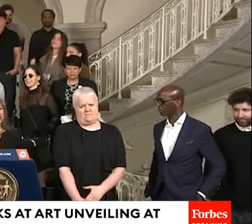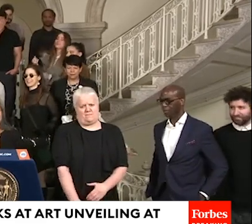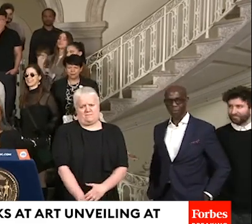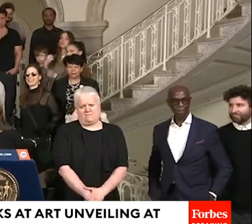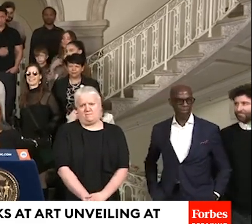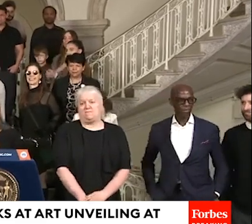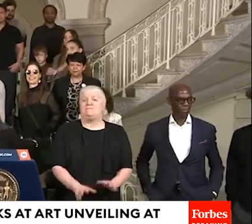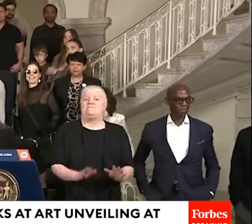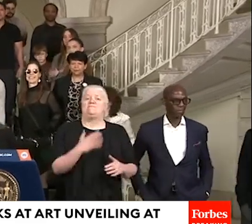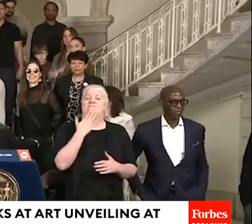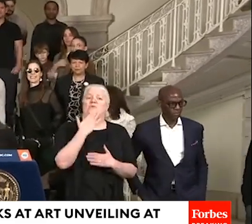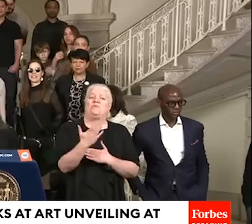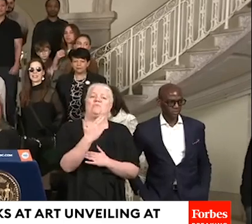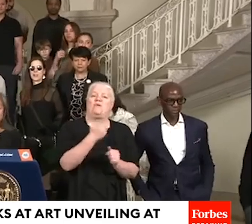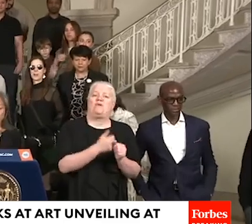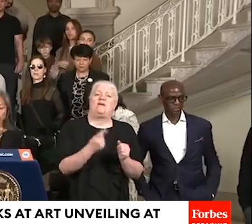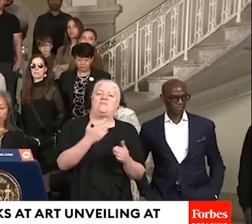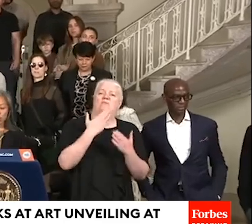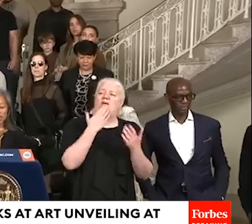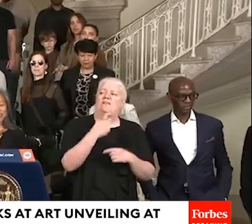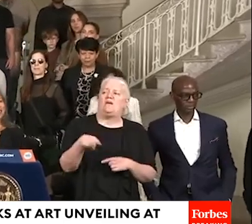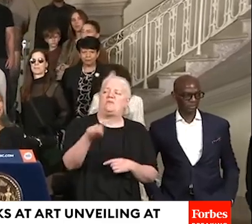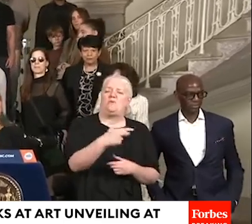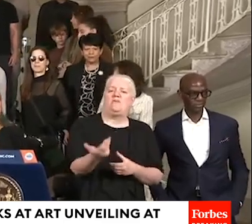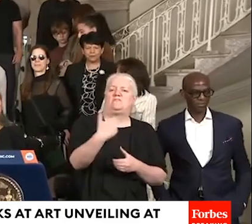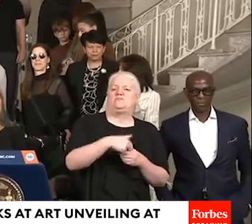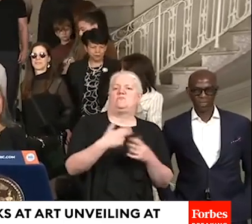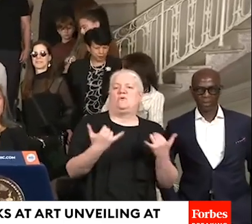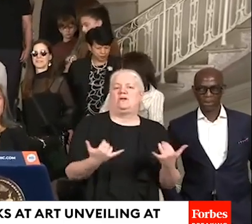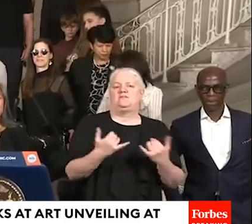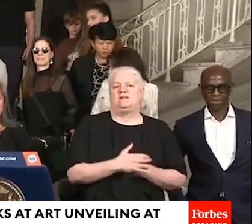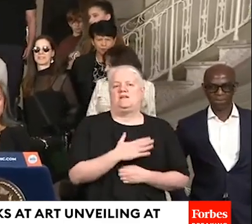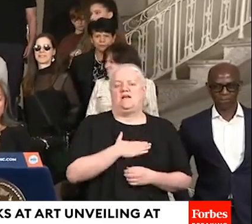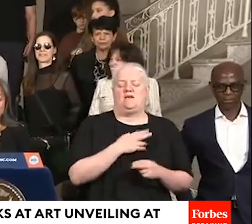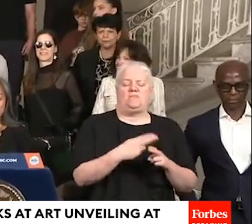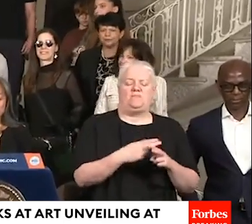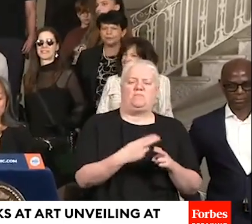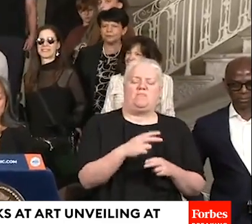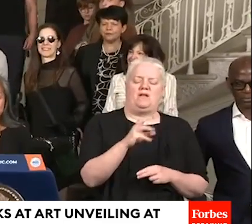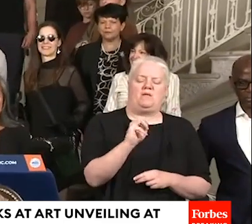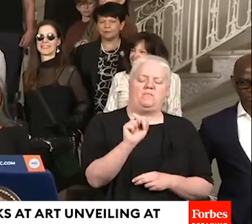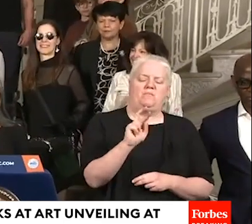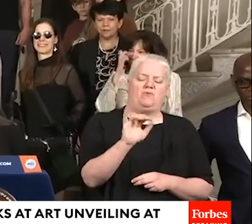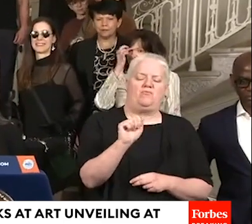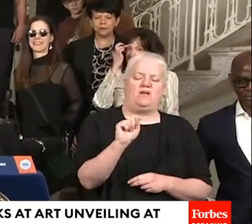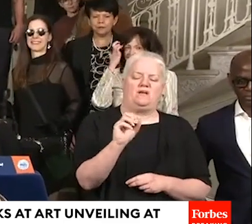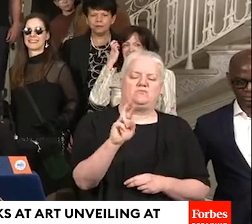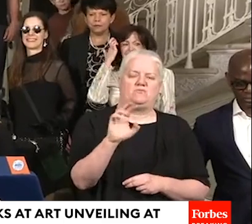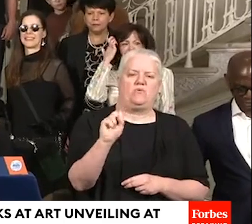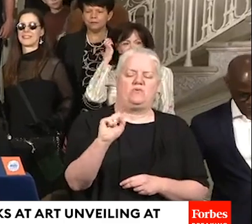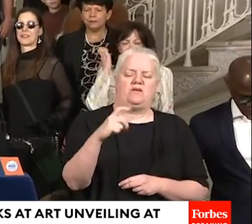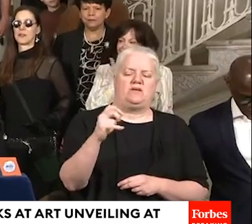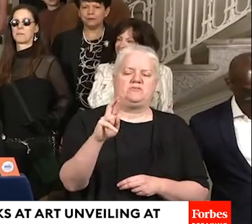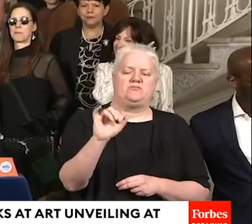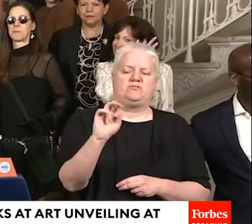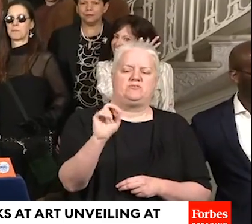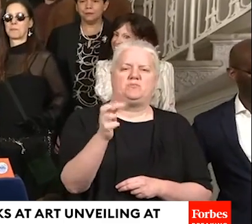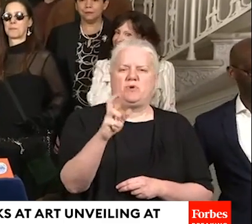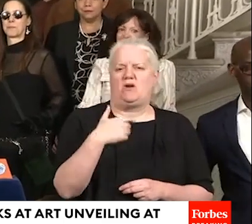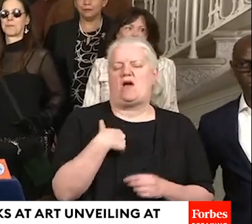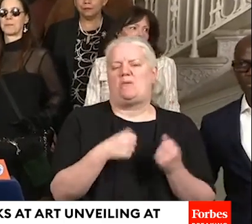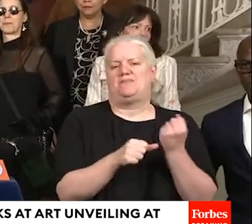Good morning, everyone. Thanks to everyone for joining us today. My name is Maria Torres Springer. I'm the Deputy Mayor for Economic and